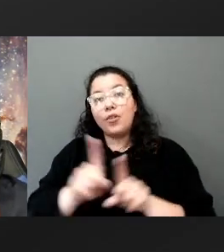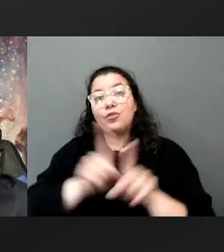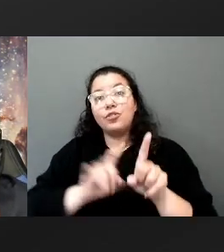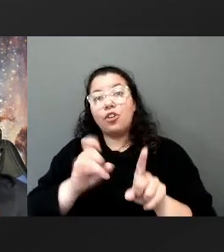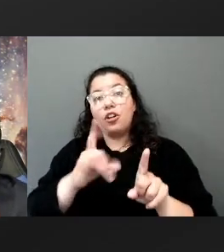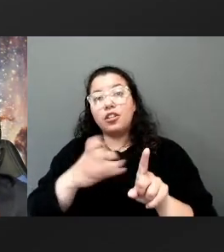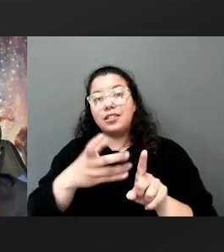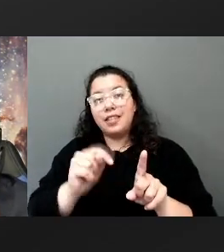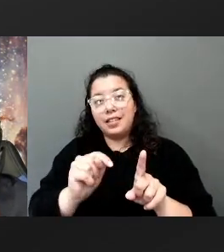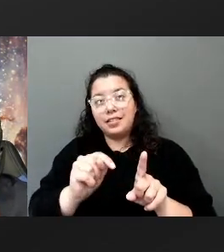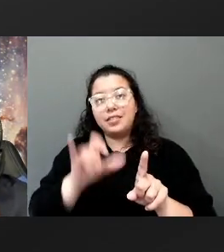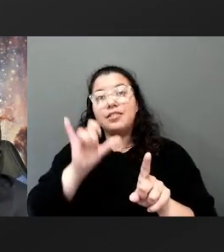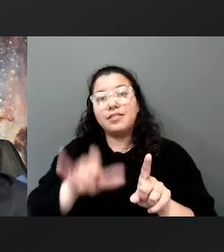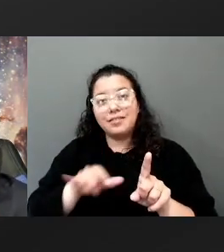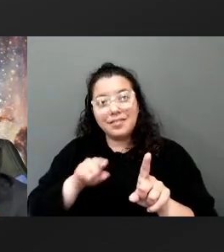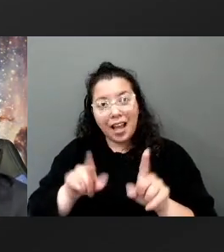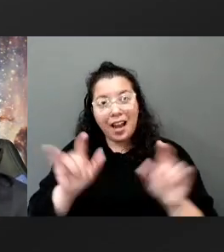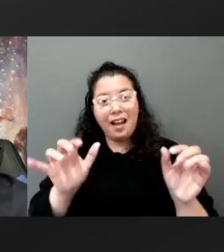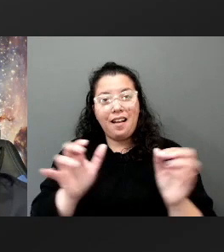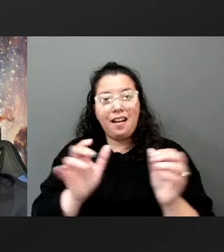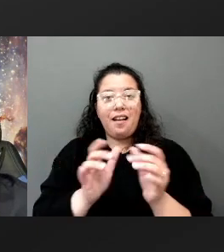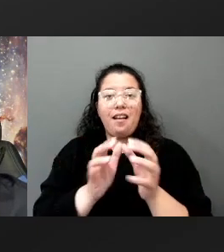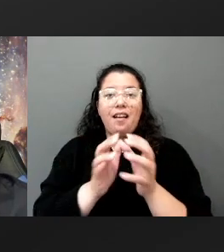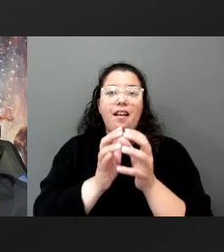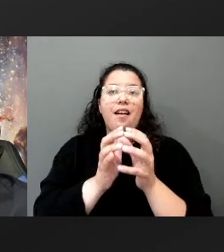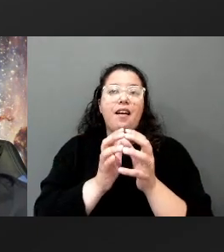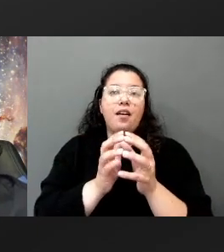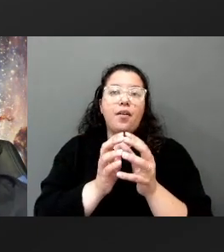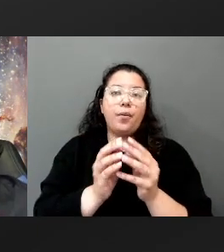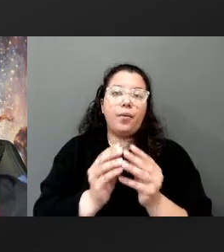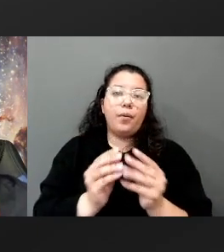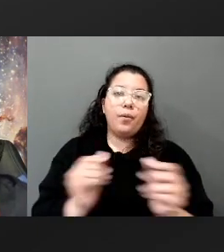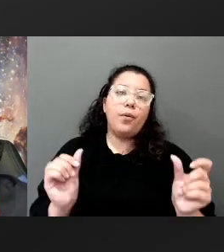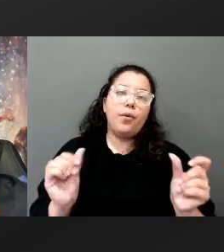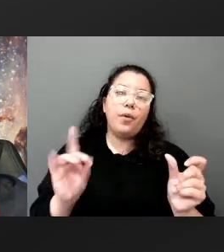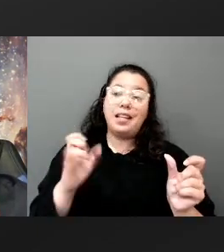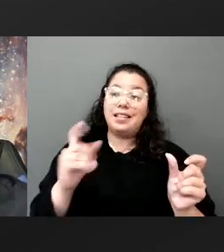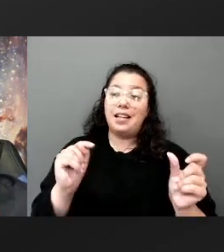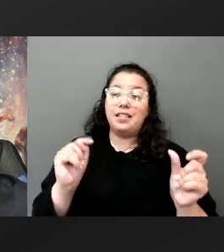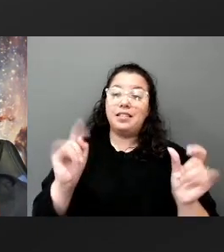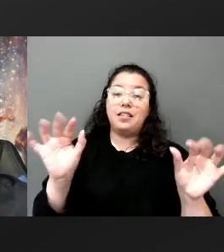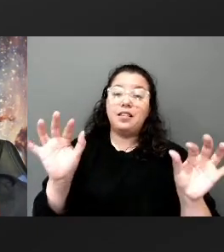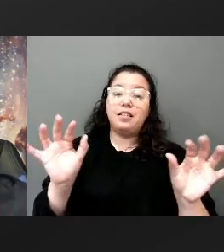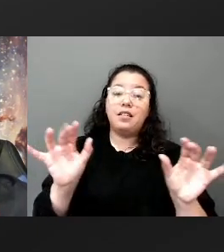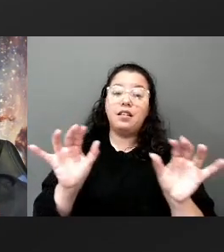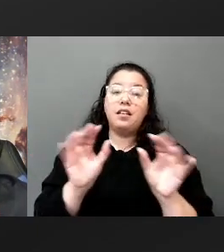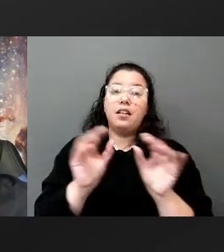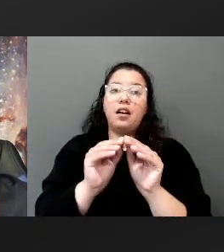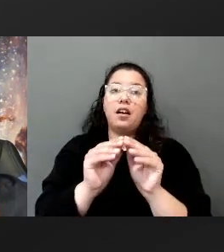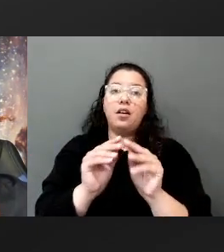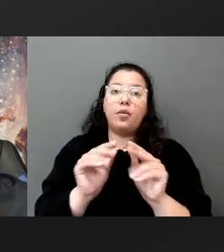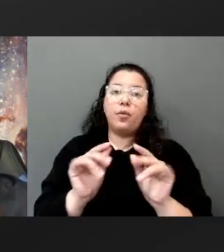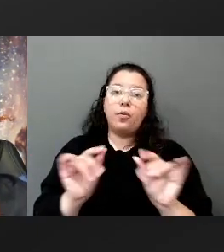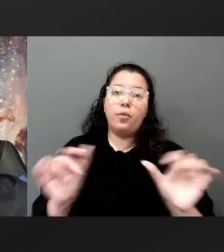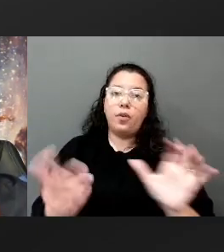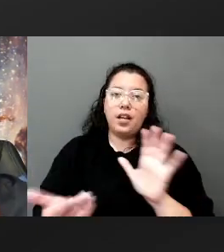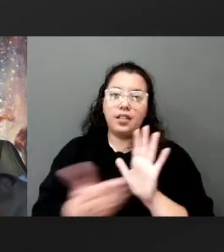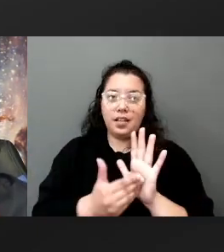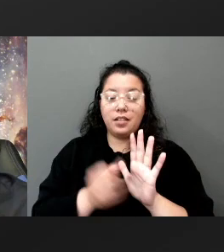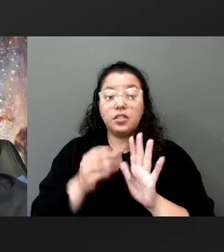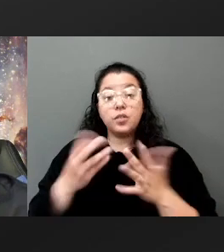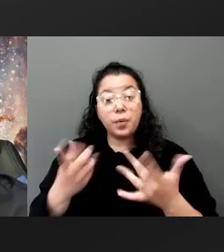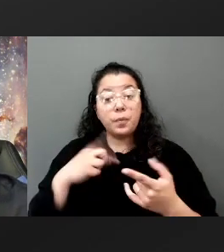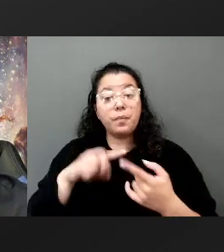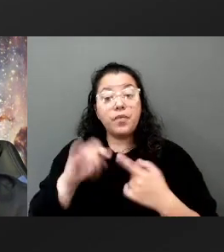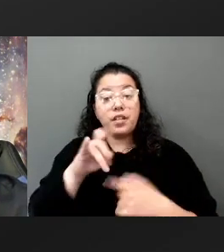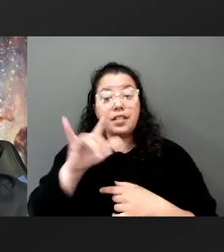thing that stars form and the thing to which they return when they are done living. And even while these galaxies are merging together and